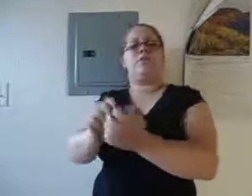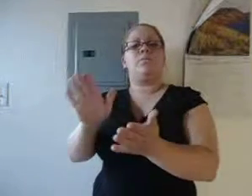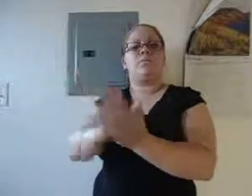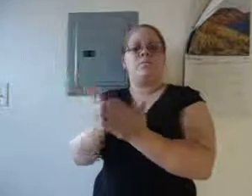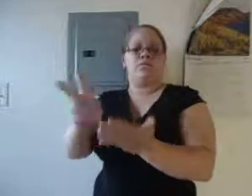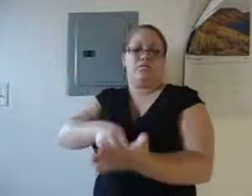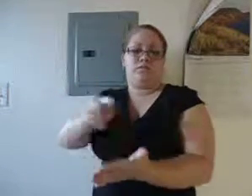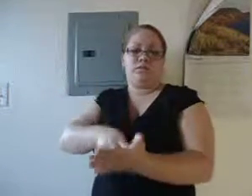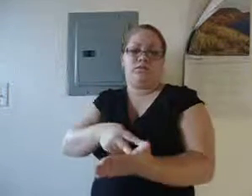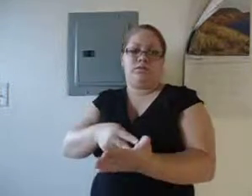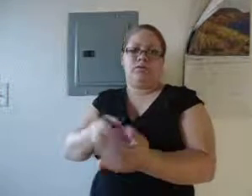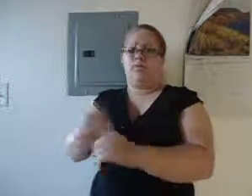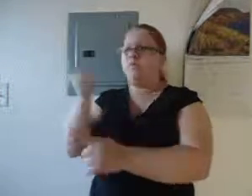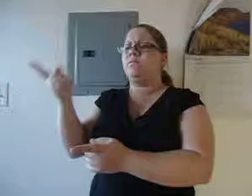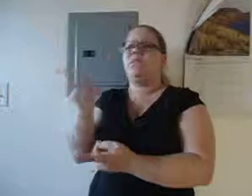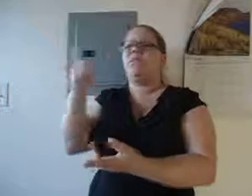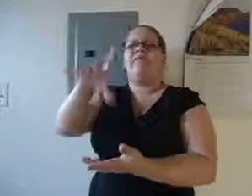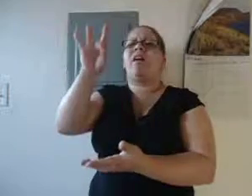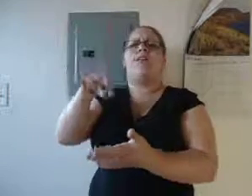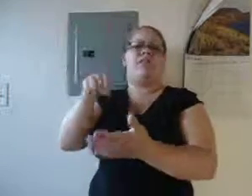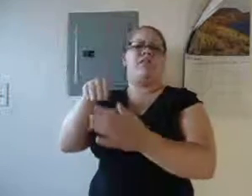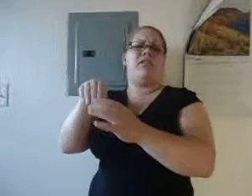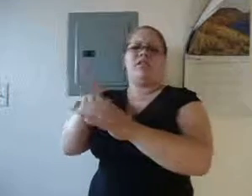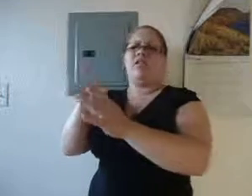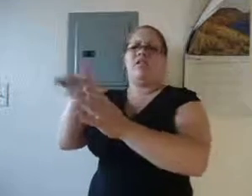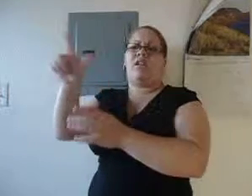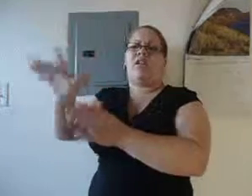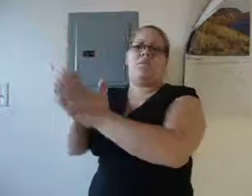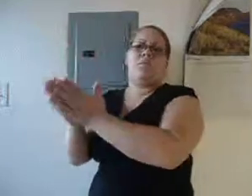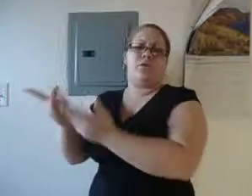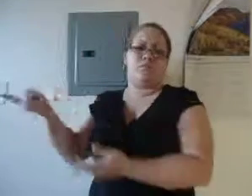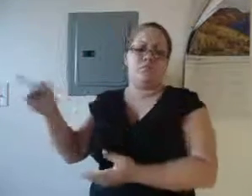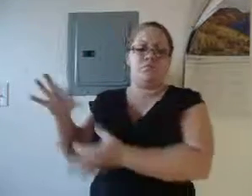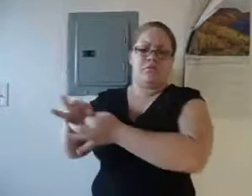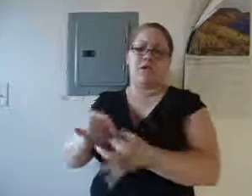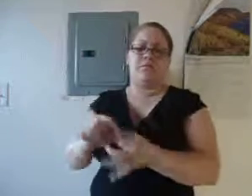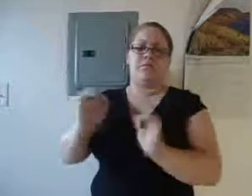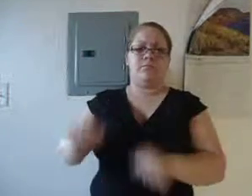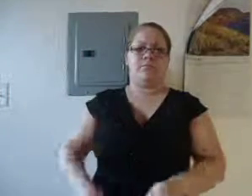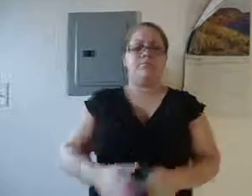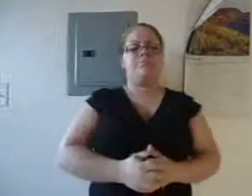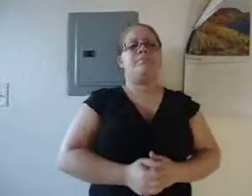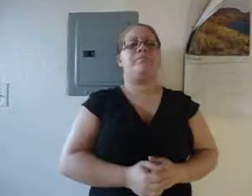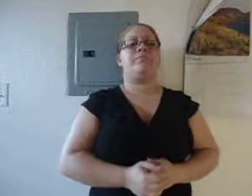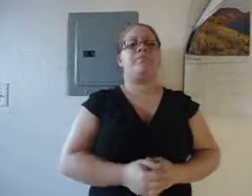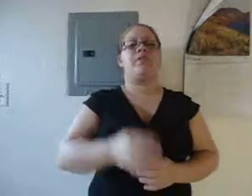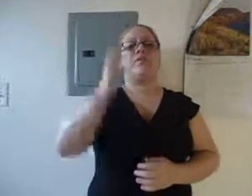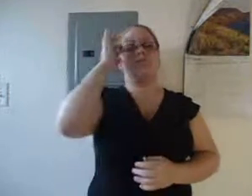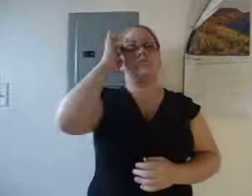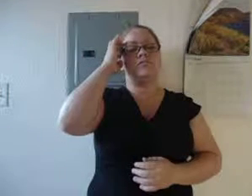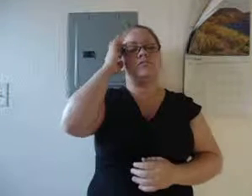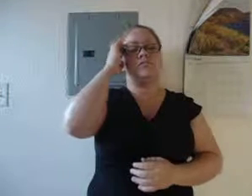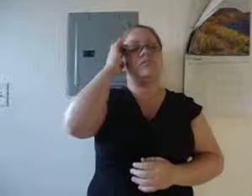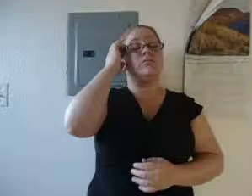look for an issue that came up in the reading that we were doing, so that they're getting exposure to the textbook writing and